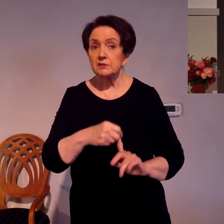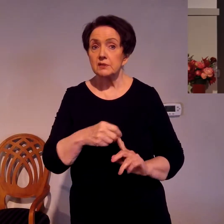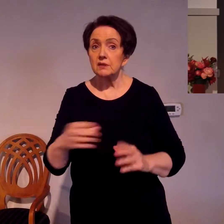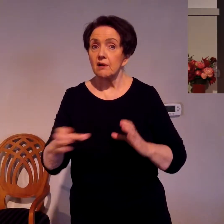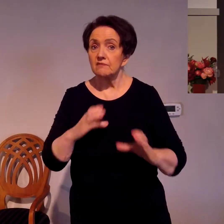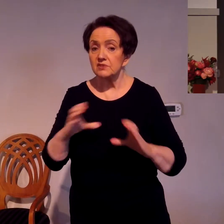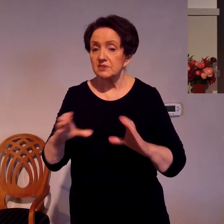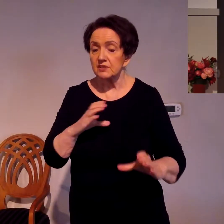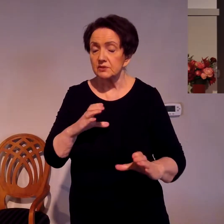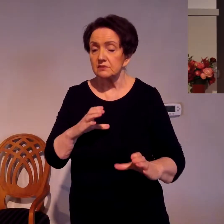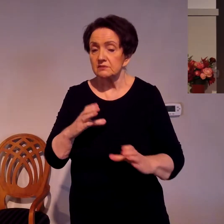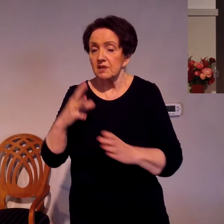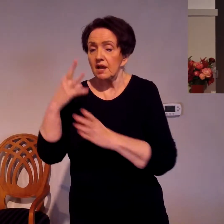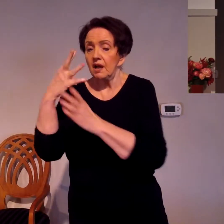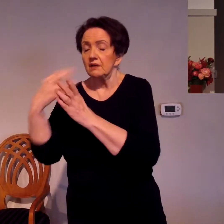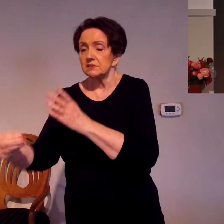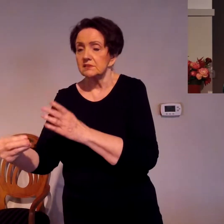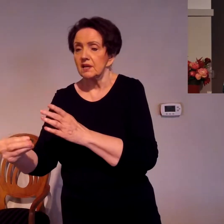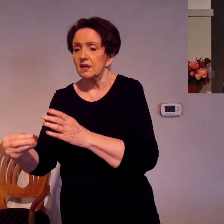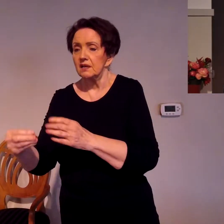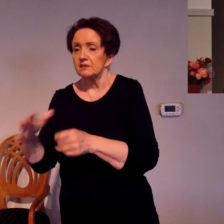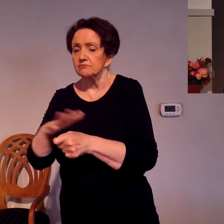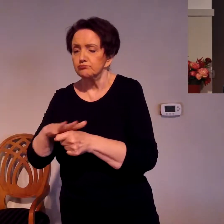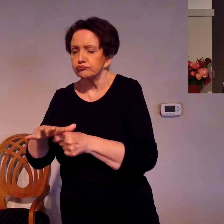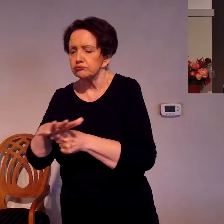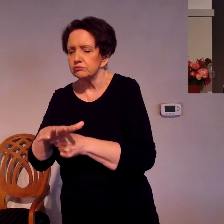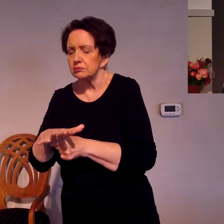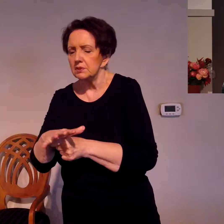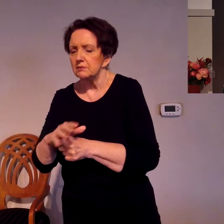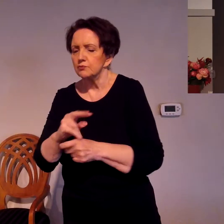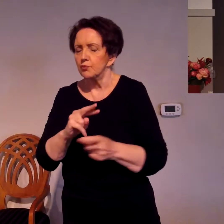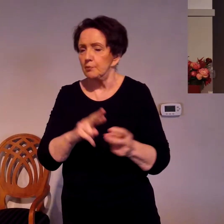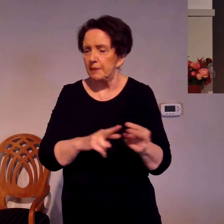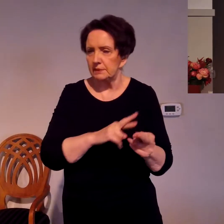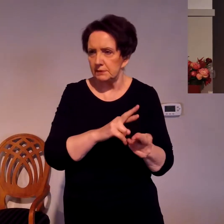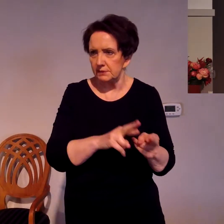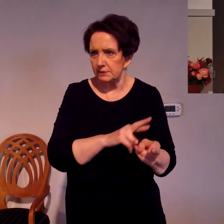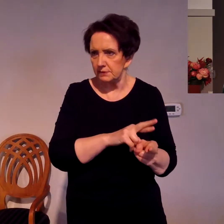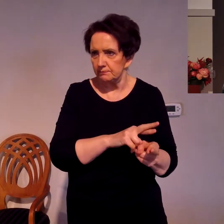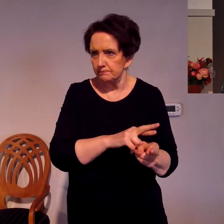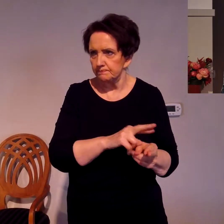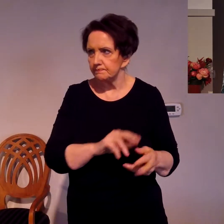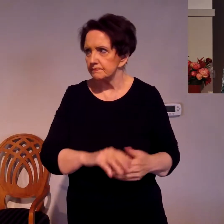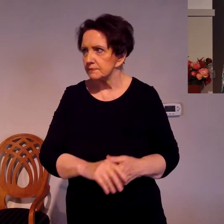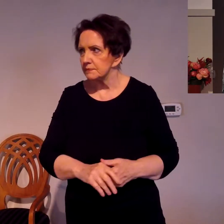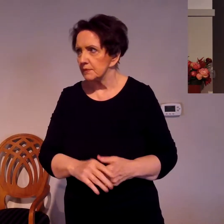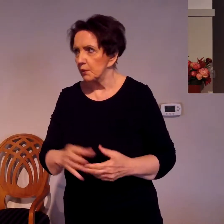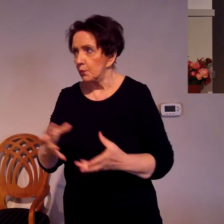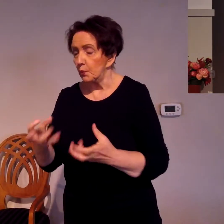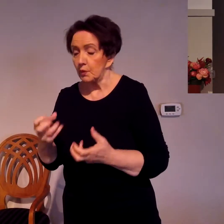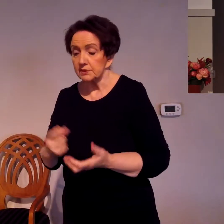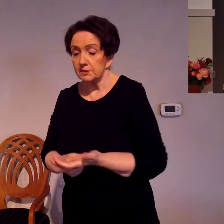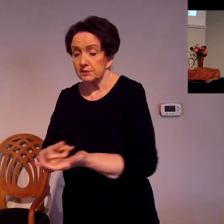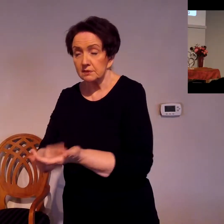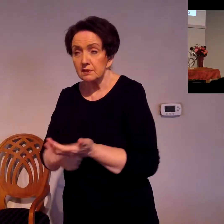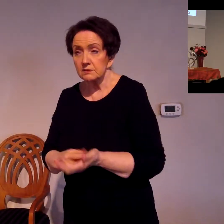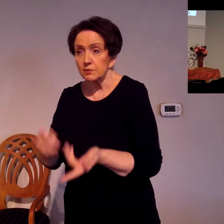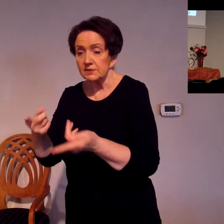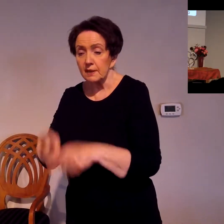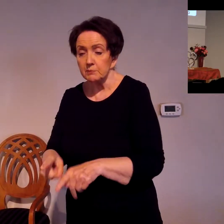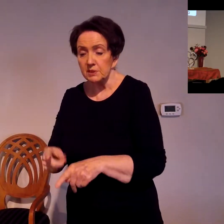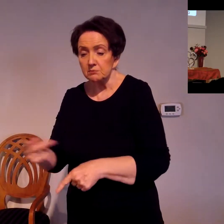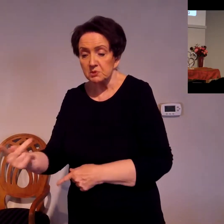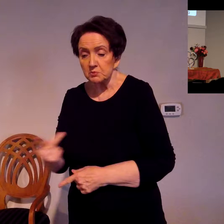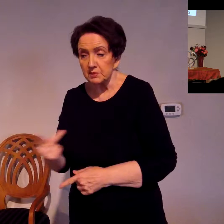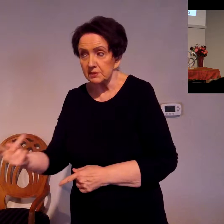are slightly outside of the arena of our most romantic relationship. Usually when we want to talk about what's going on between us, we go